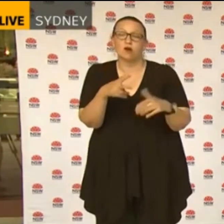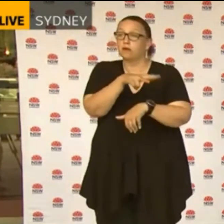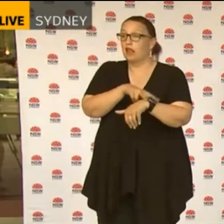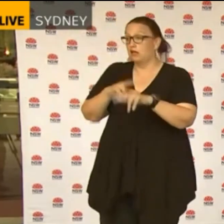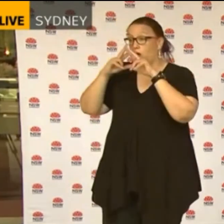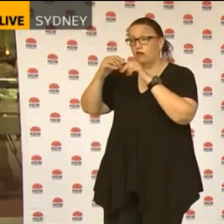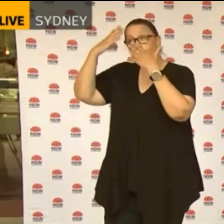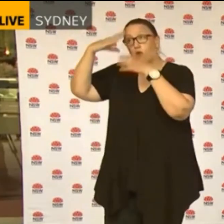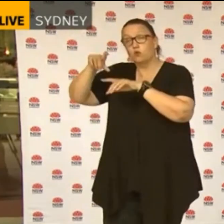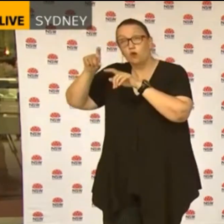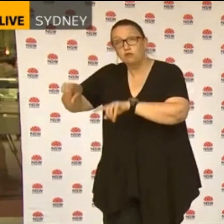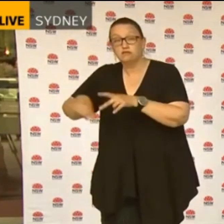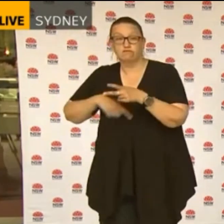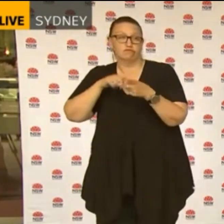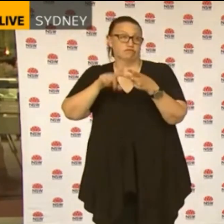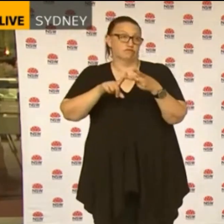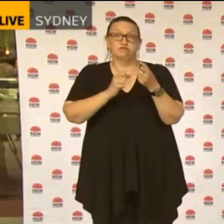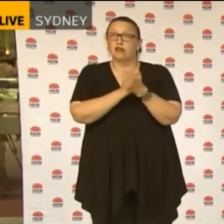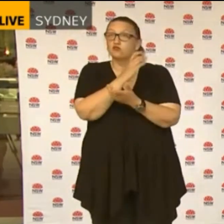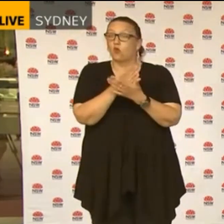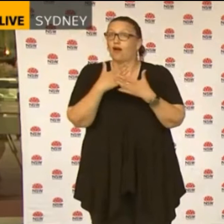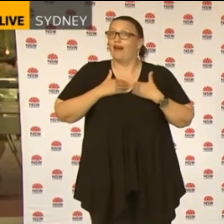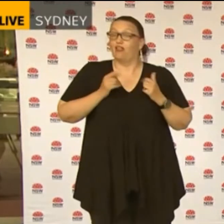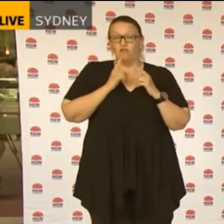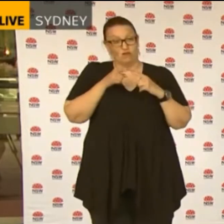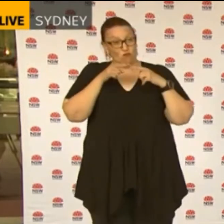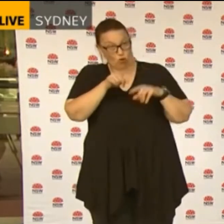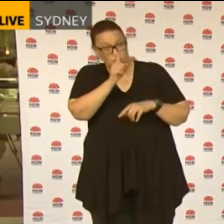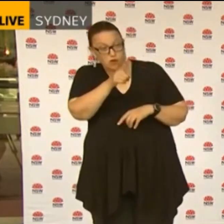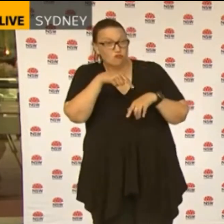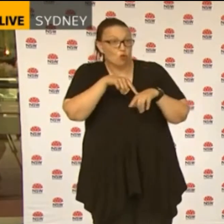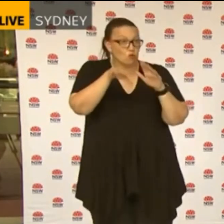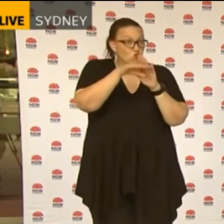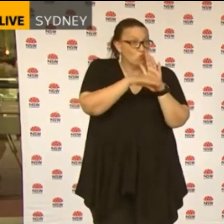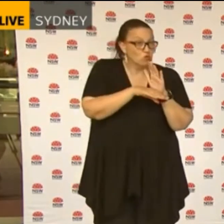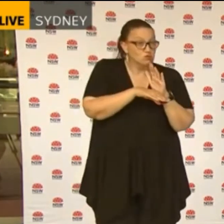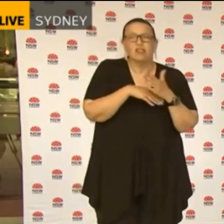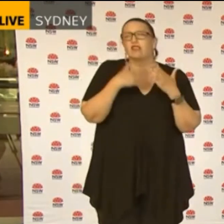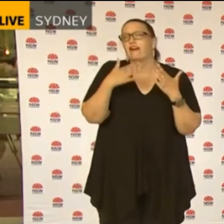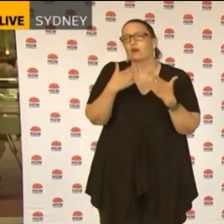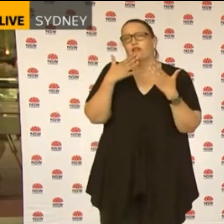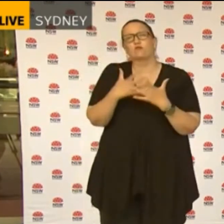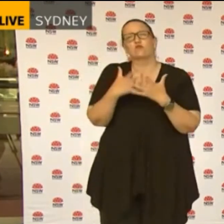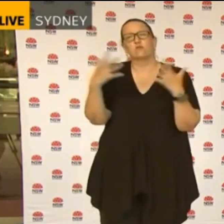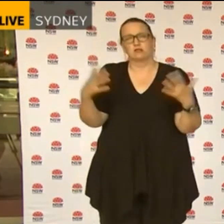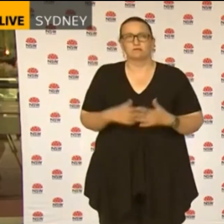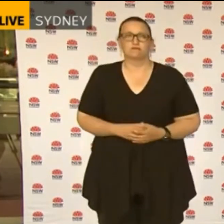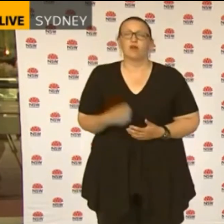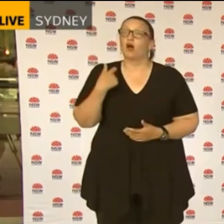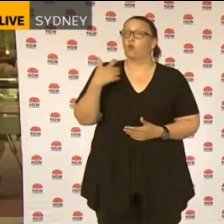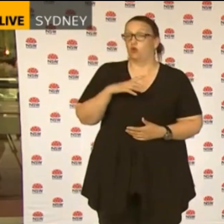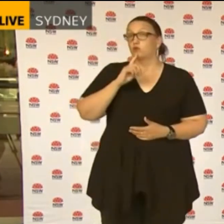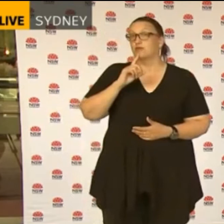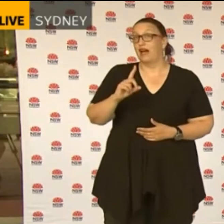it's supporting the health advice and making sure our citizens are doing the right thing. Can I stress that the vast majority of people are doing the right